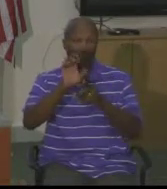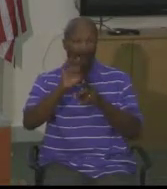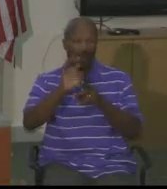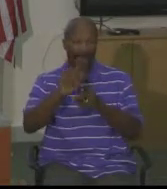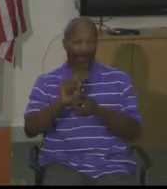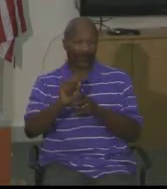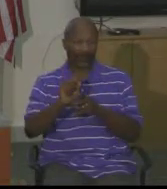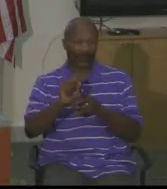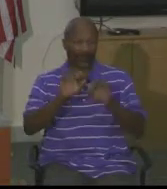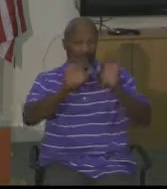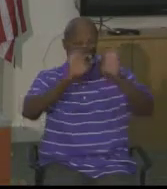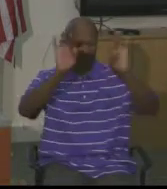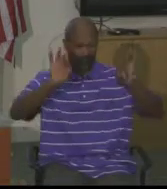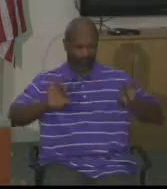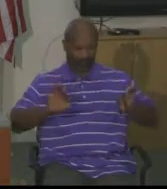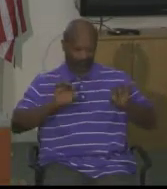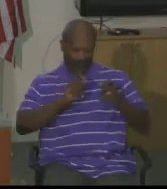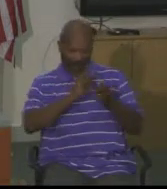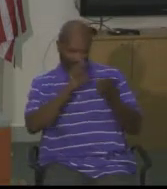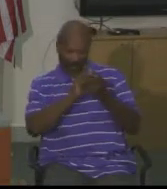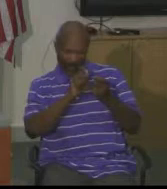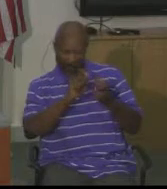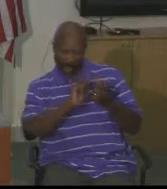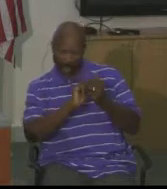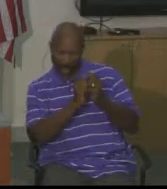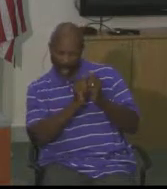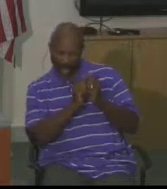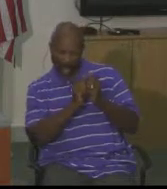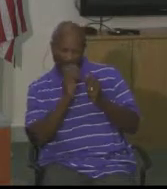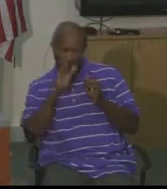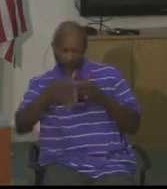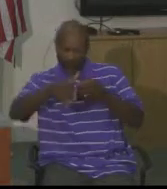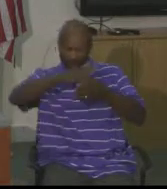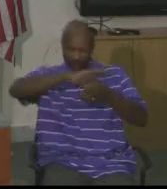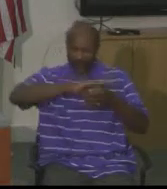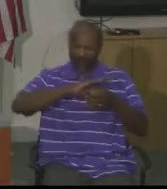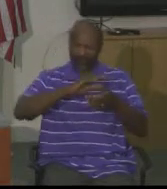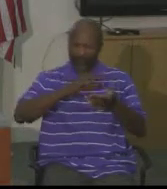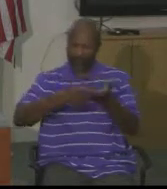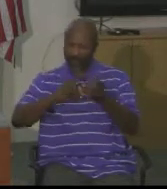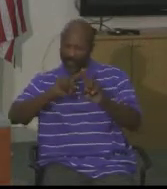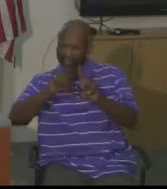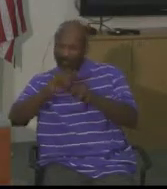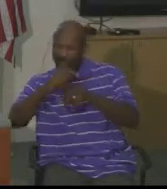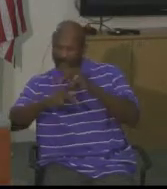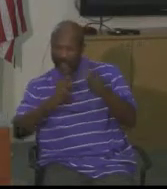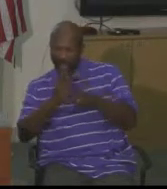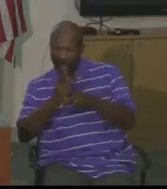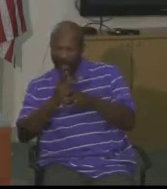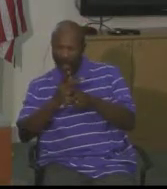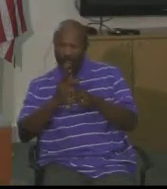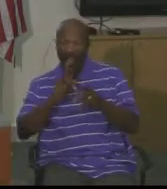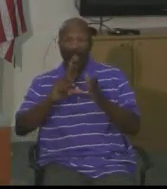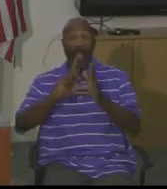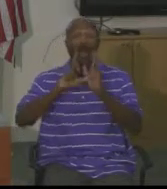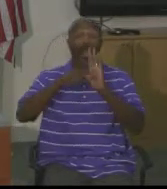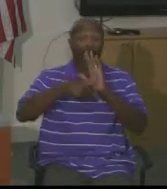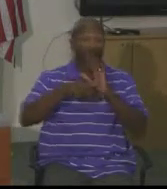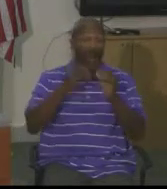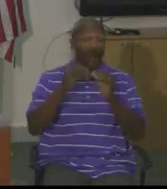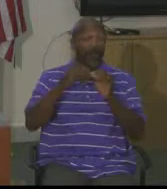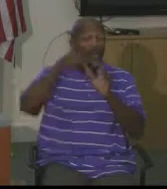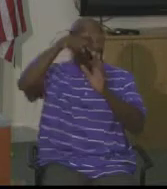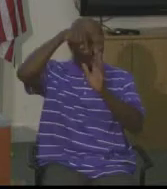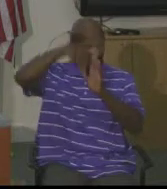deep understanding, but we're going to give you an overview of the different kinds. Later on, we're going to go more